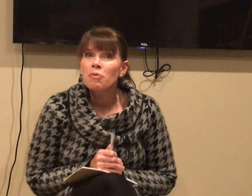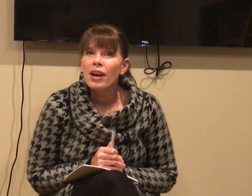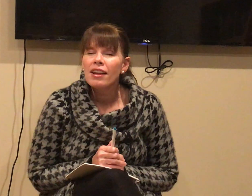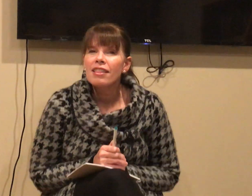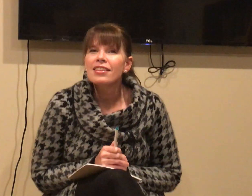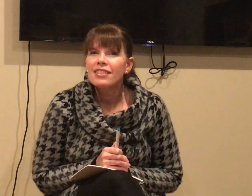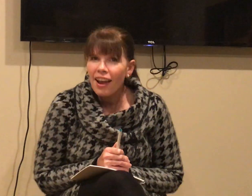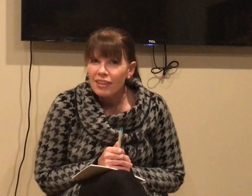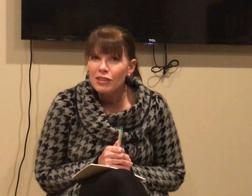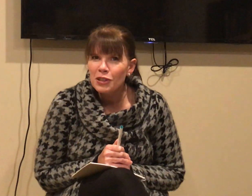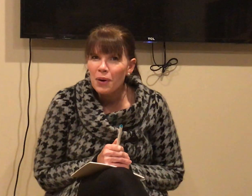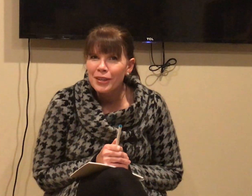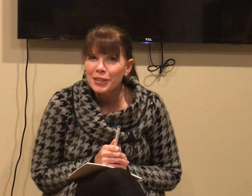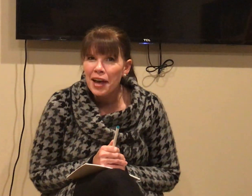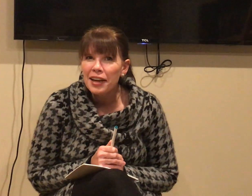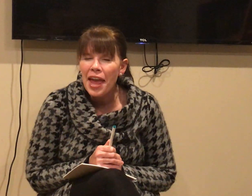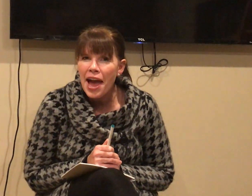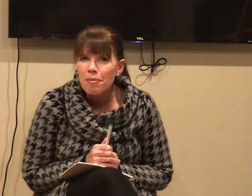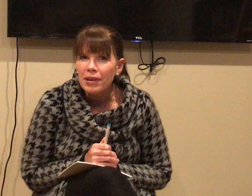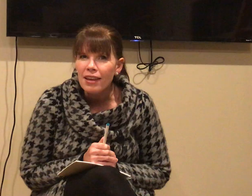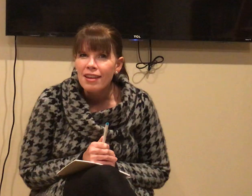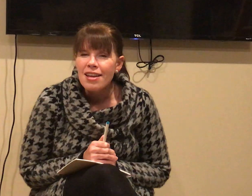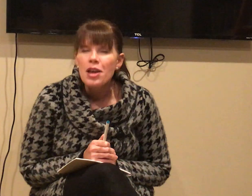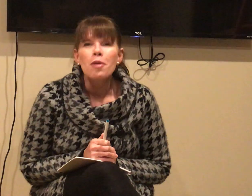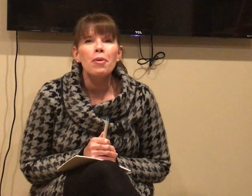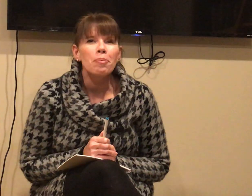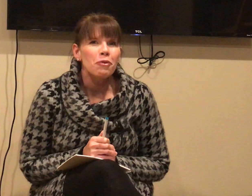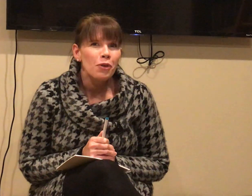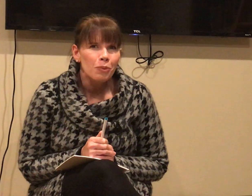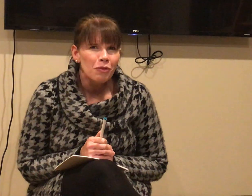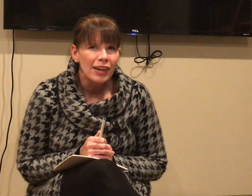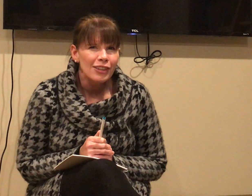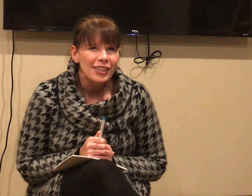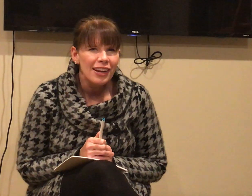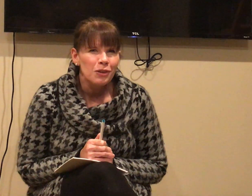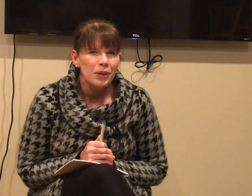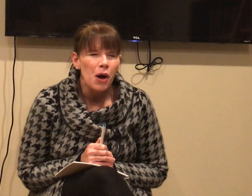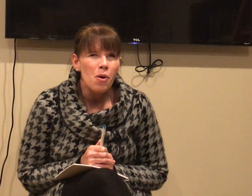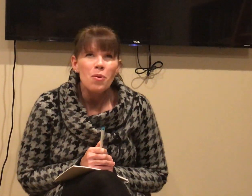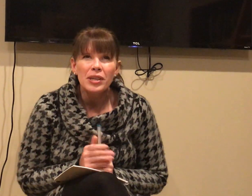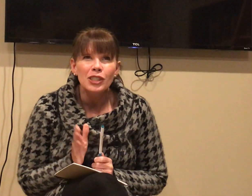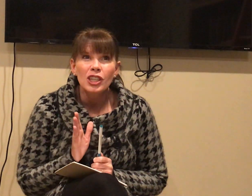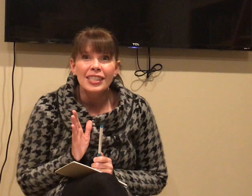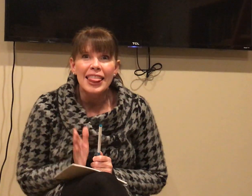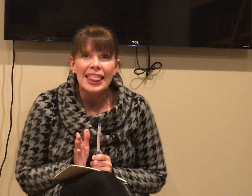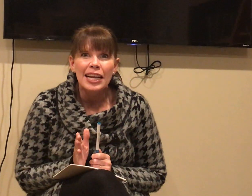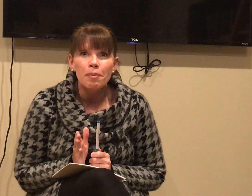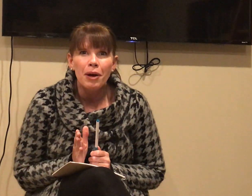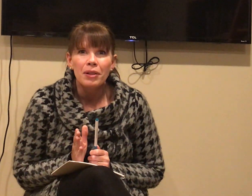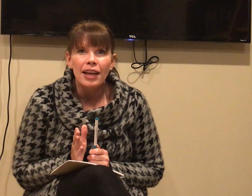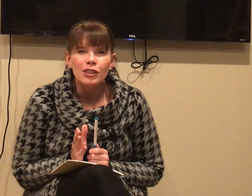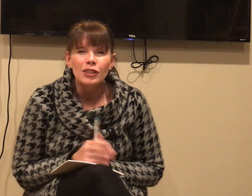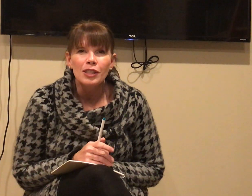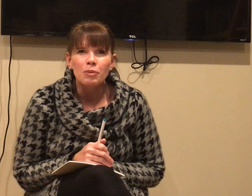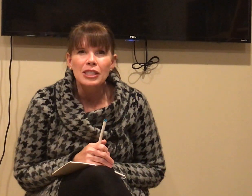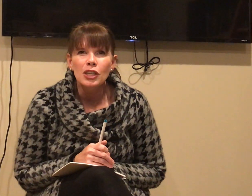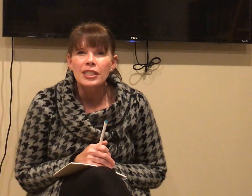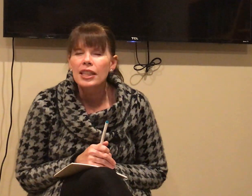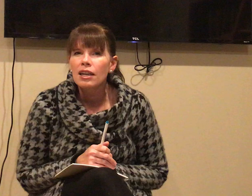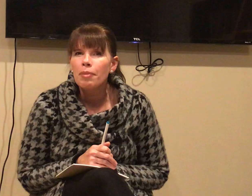to write the title to our song, Happy. But before we write our title, we always start to think about letters, and we start to think about